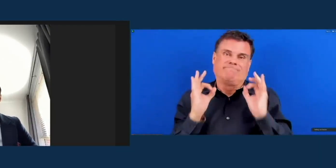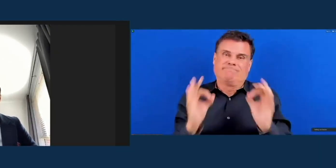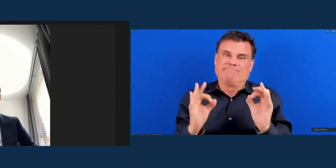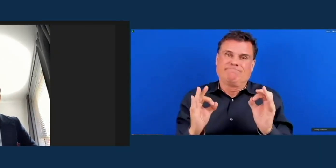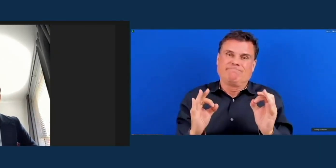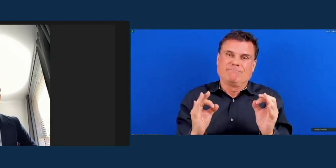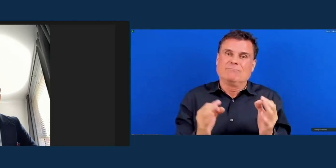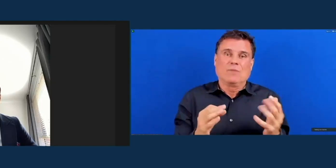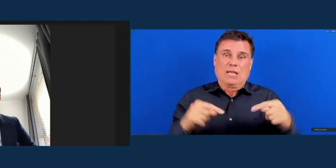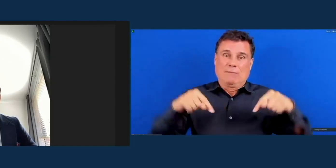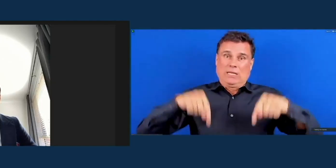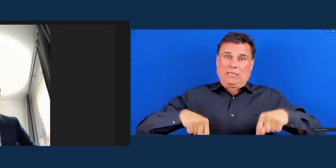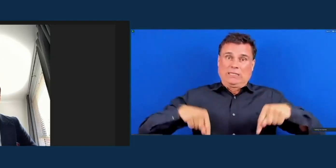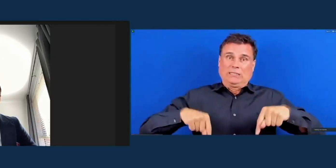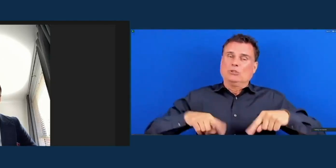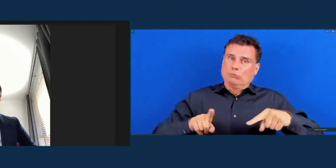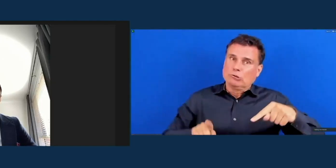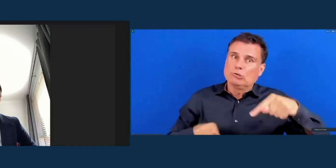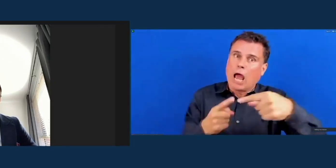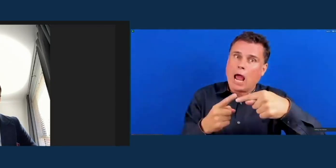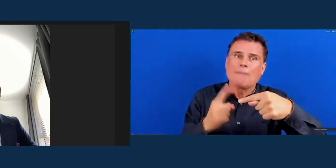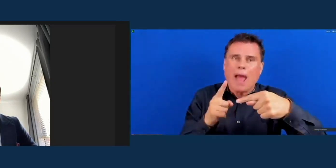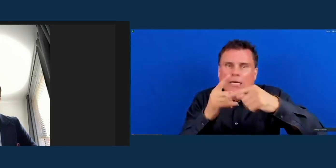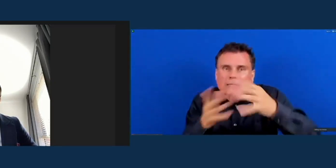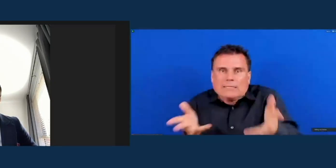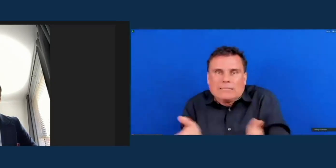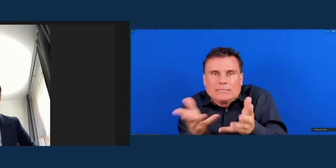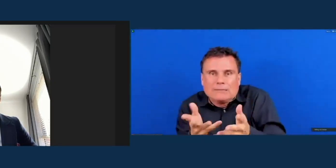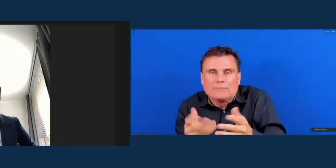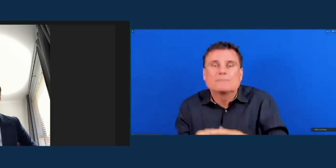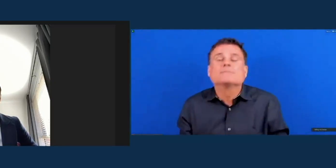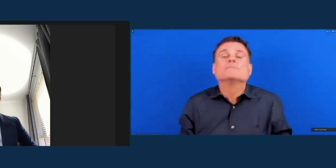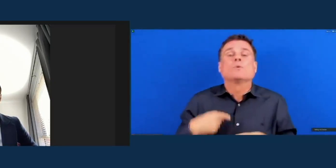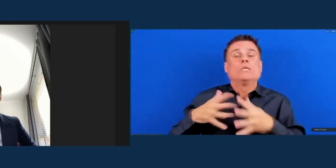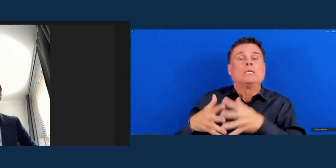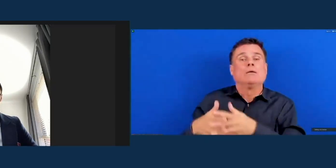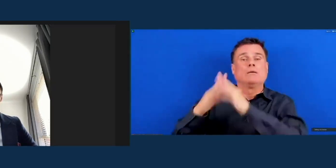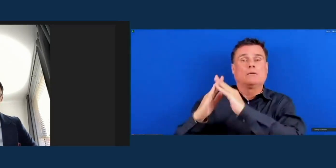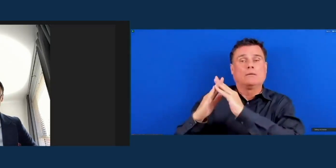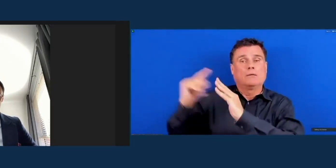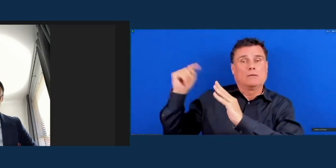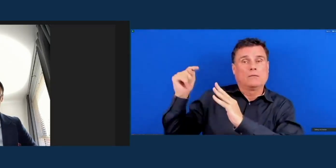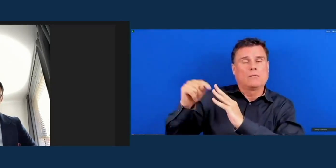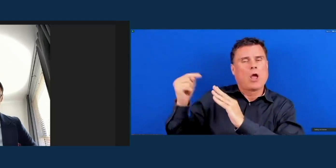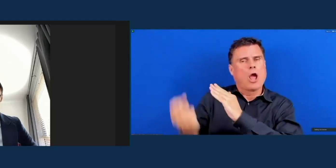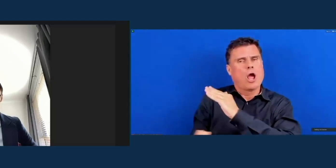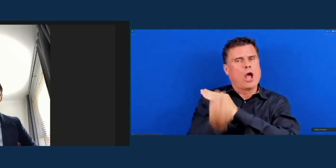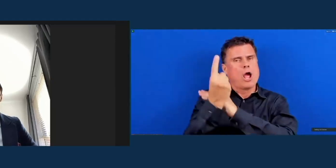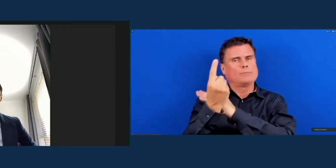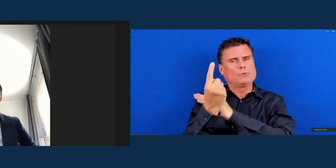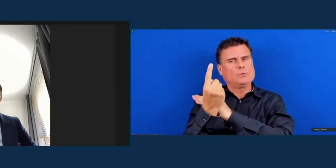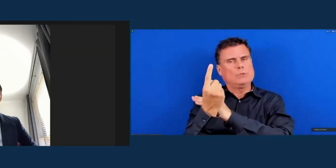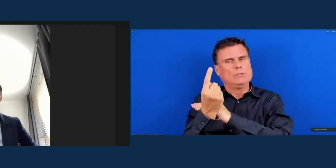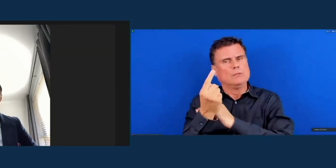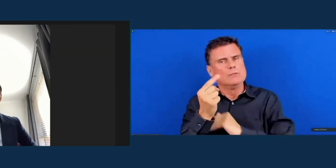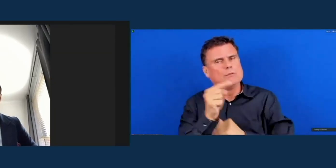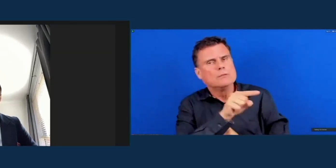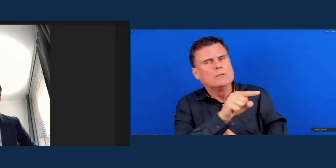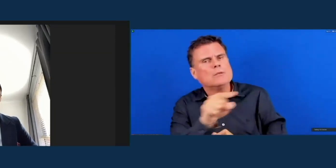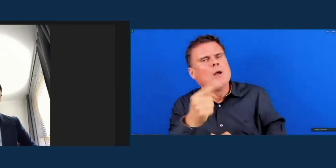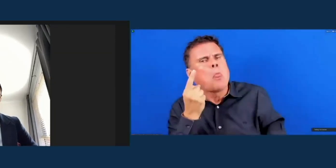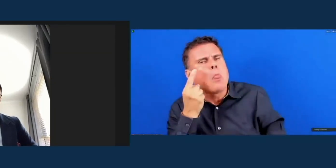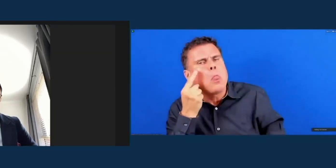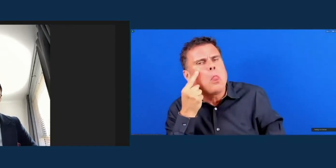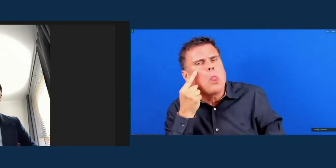sandbox for innovation, absorbing risk across the education sector. Risk is inherent to innovation, and data plays a key role